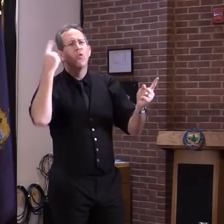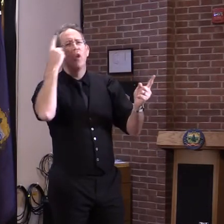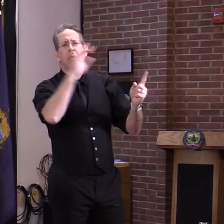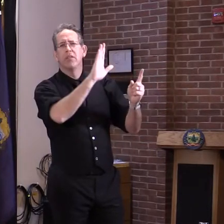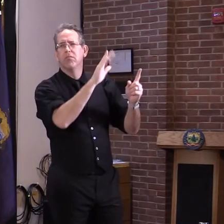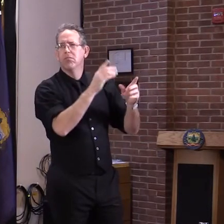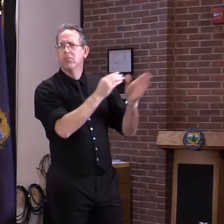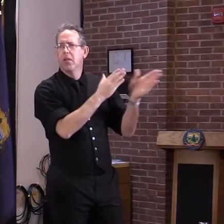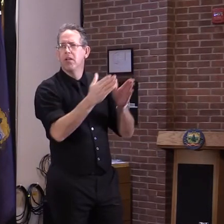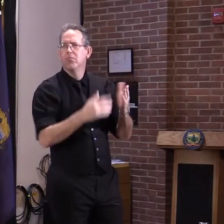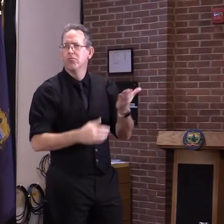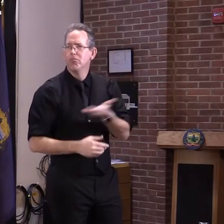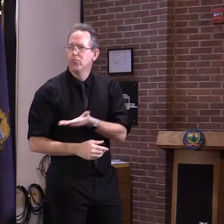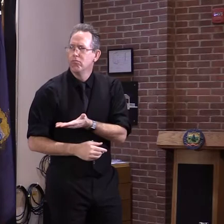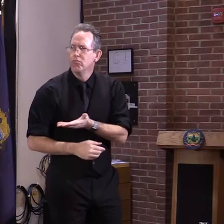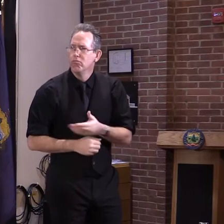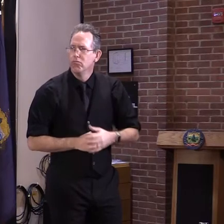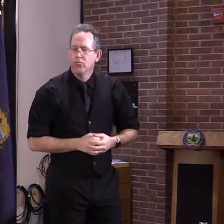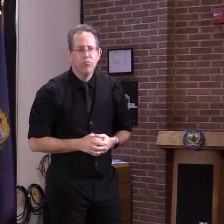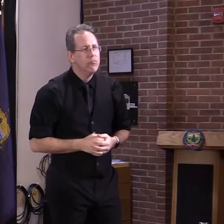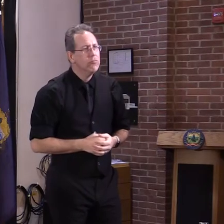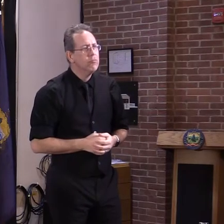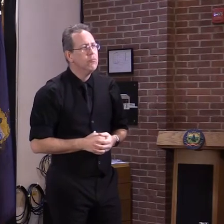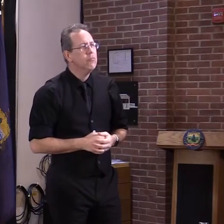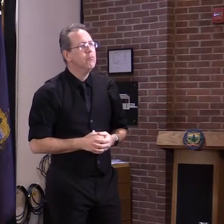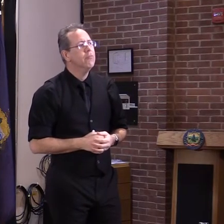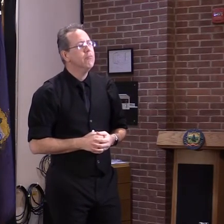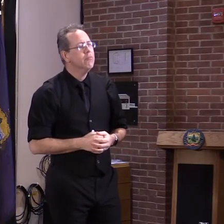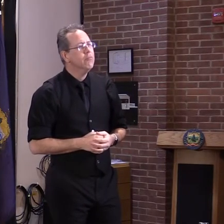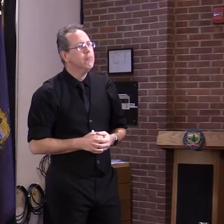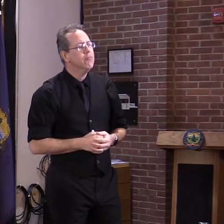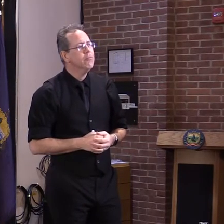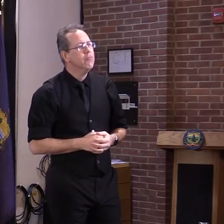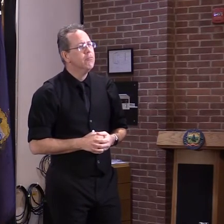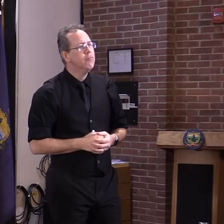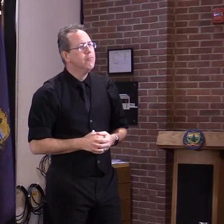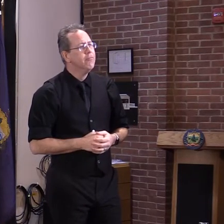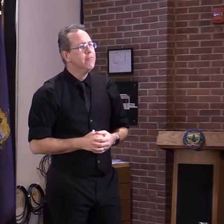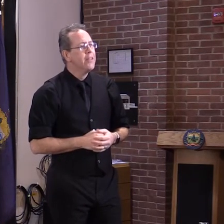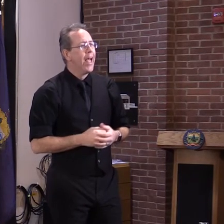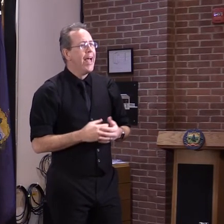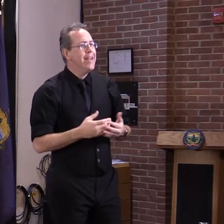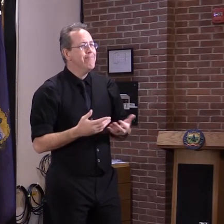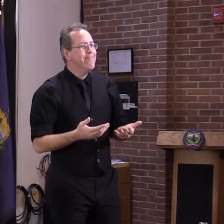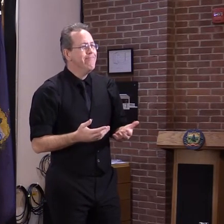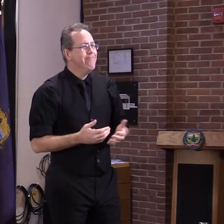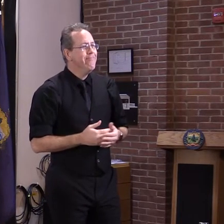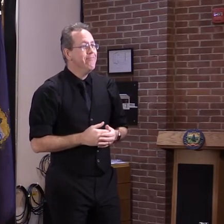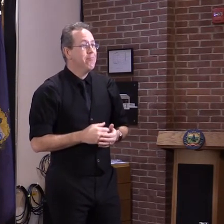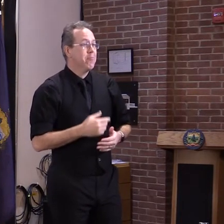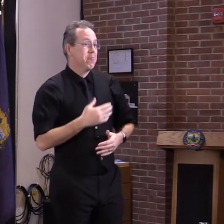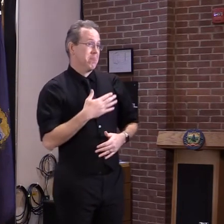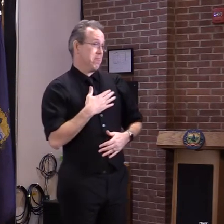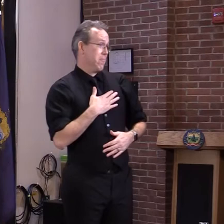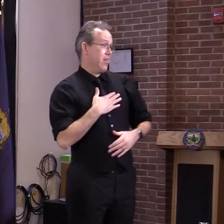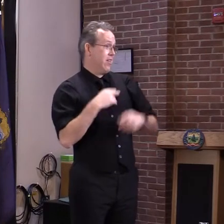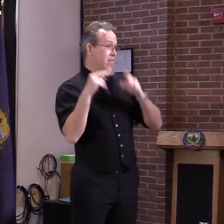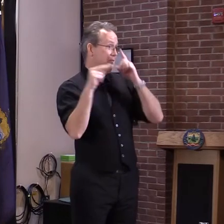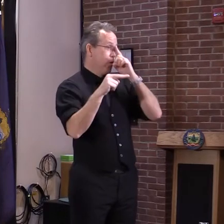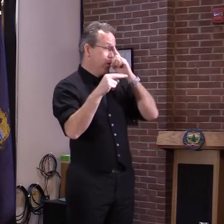party nationwide? Well, again, my view on former President Trump hasn't